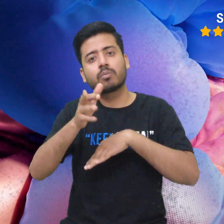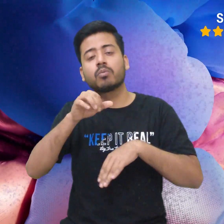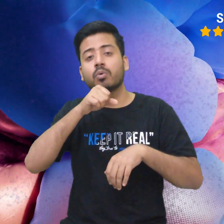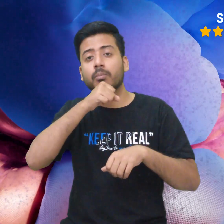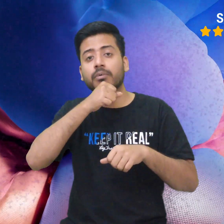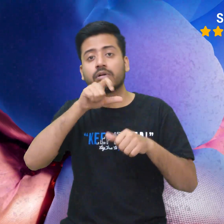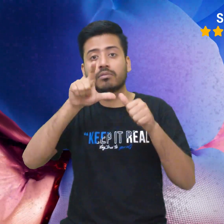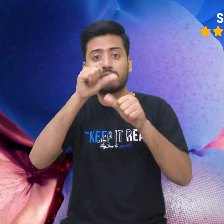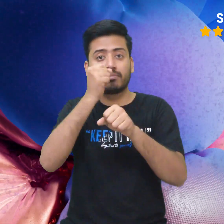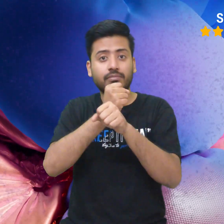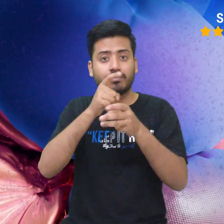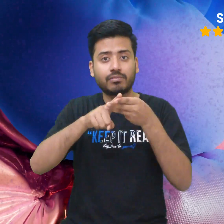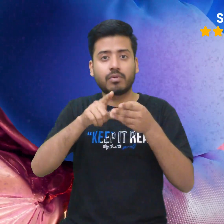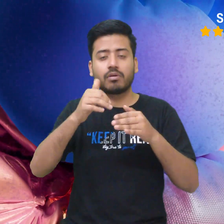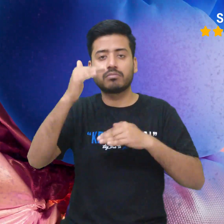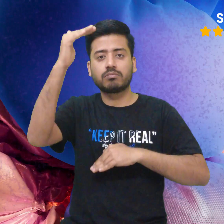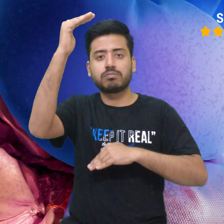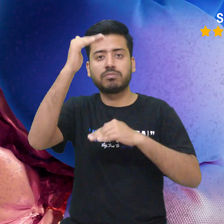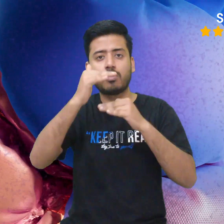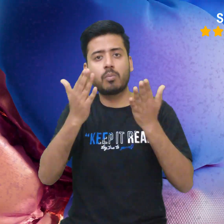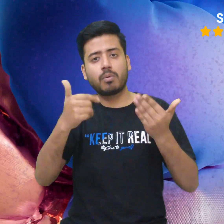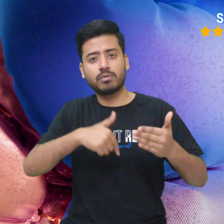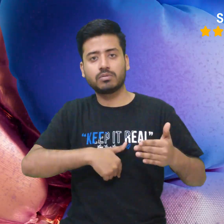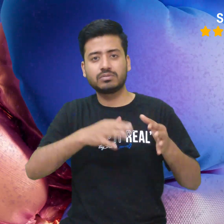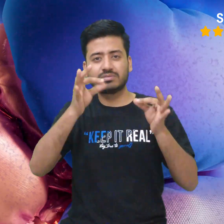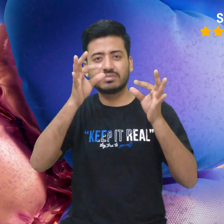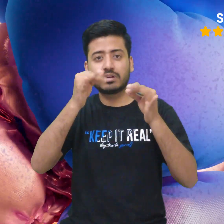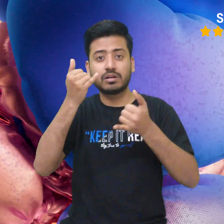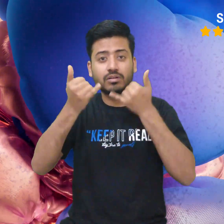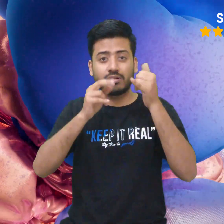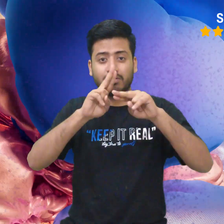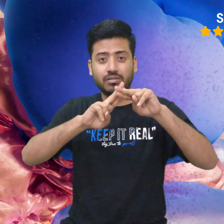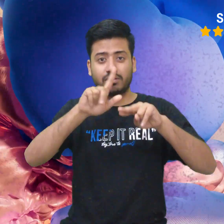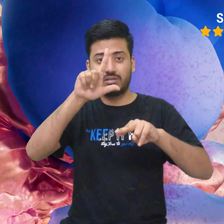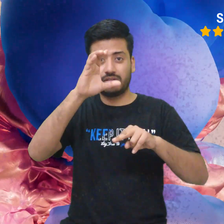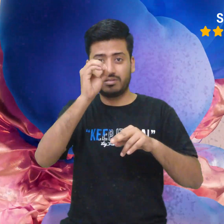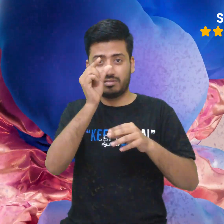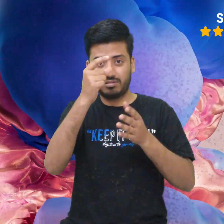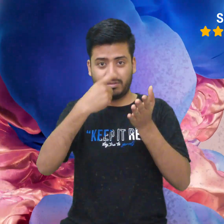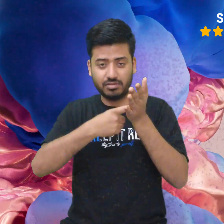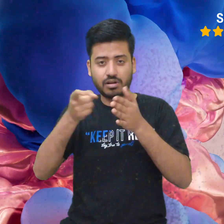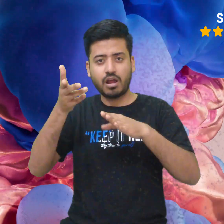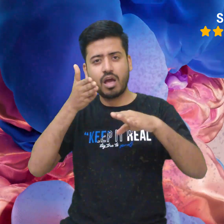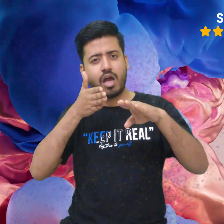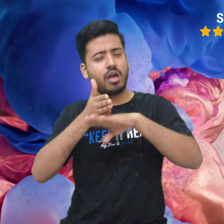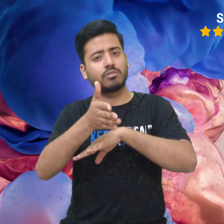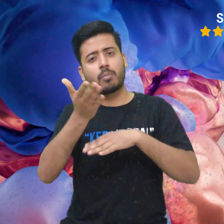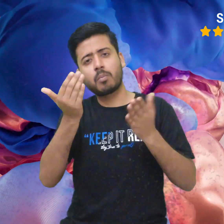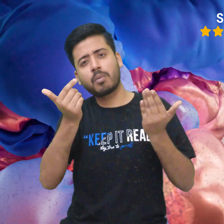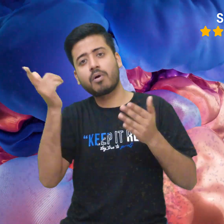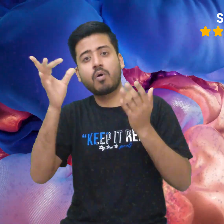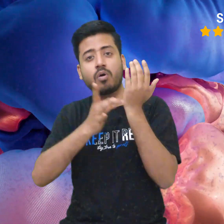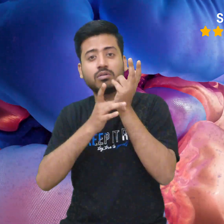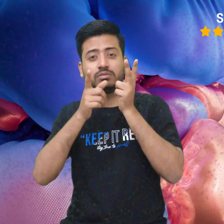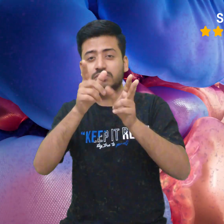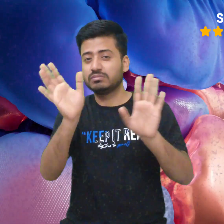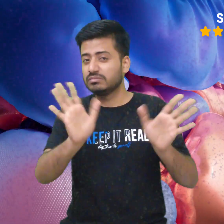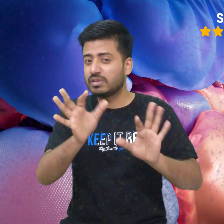Mentos. Prior to this incident, another man in China went through the exact same ordeal of suffering from incredible tummy aches after